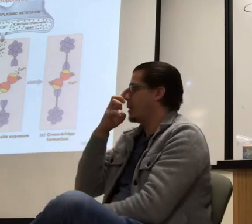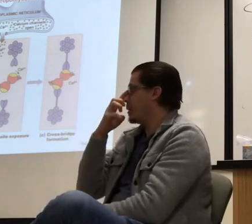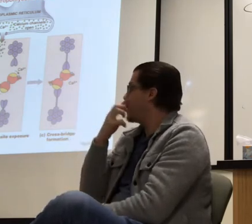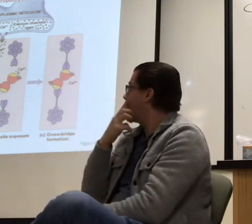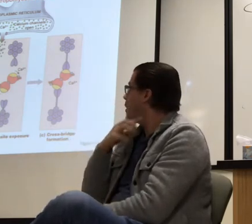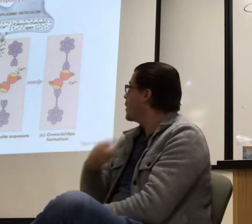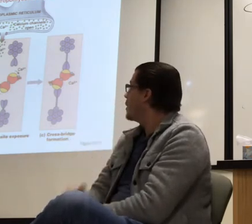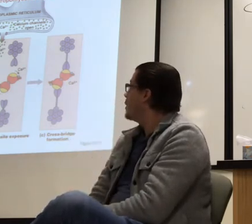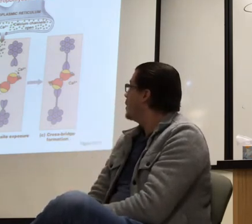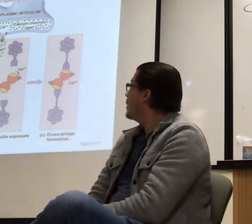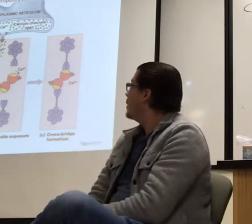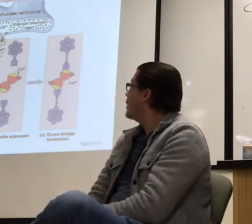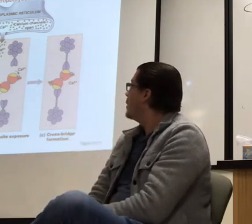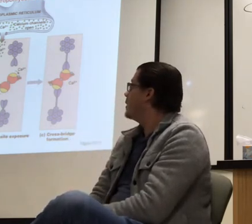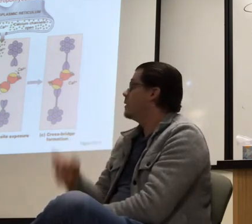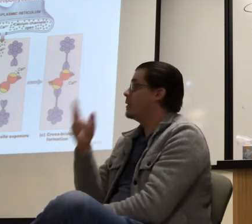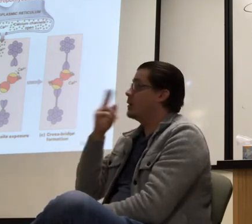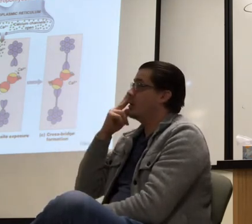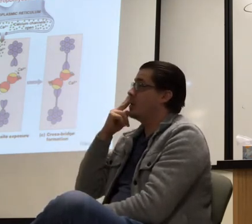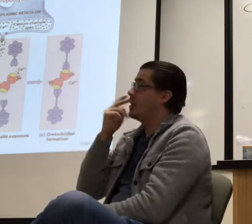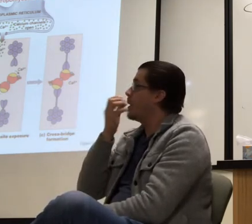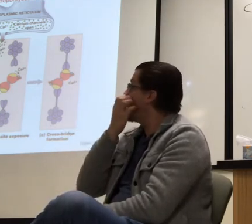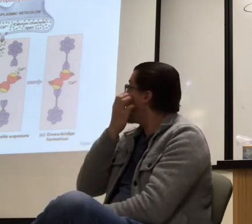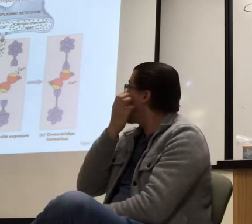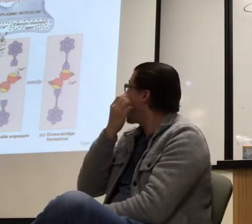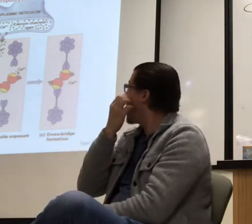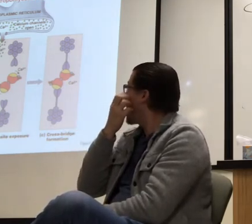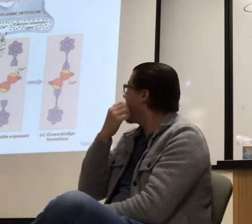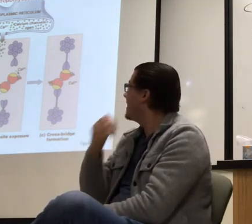it. So what you see here,